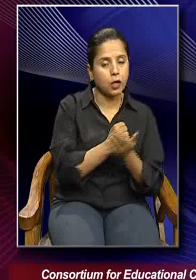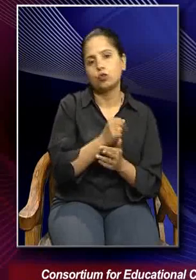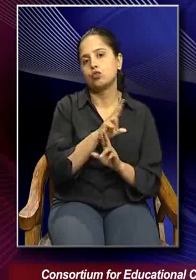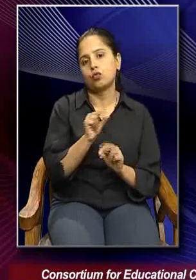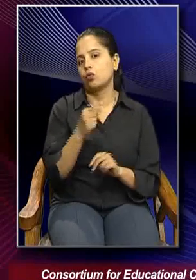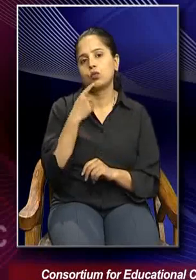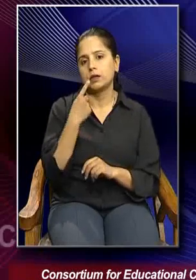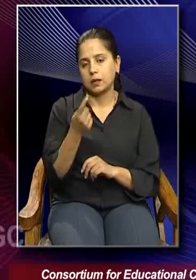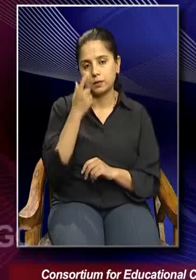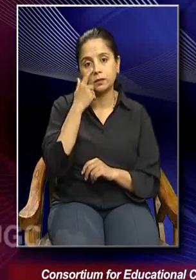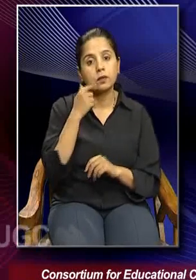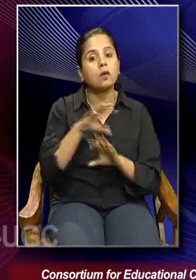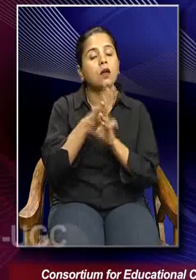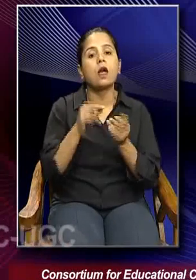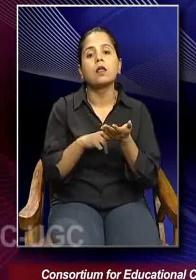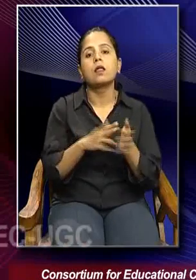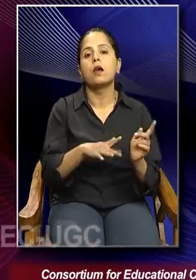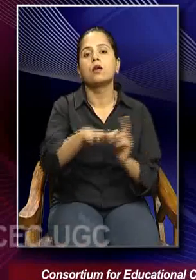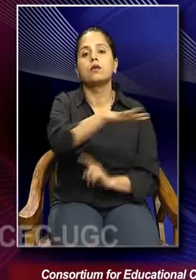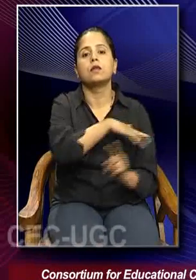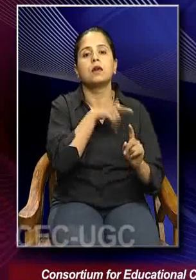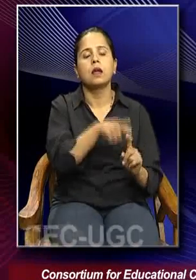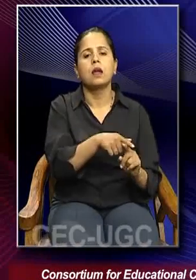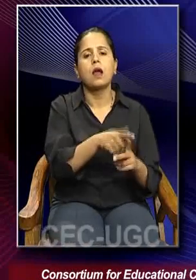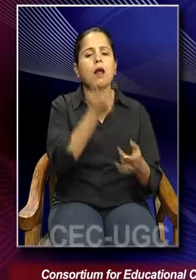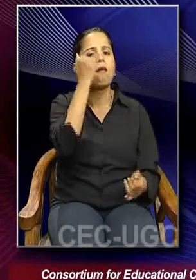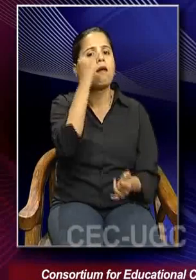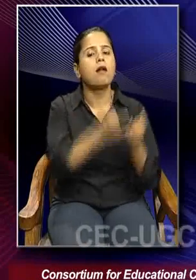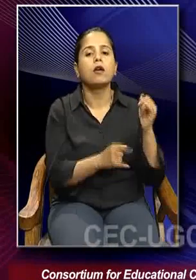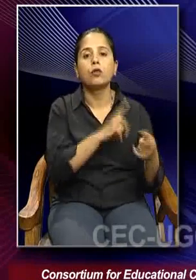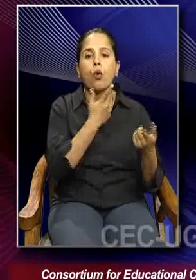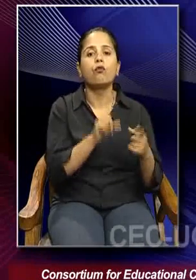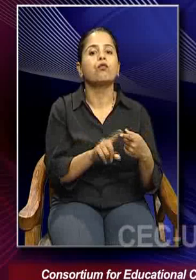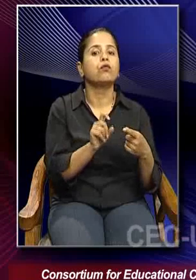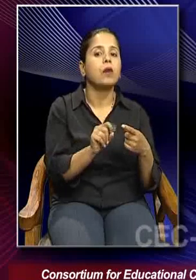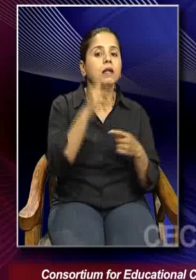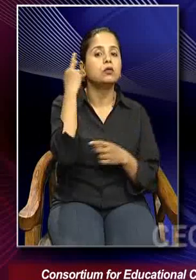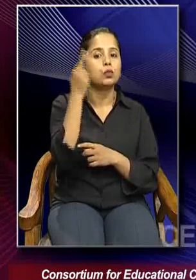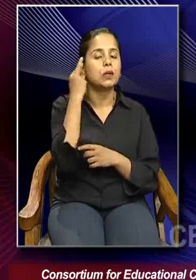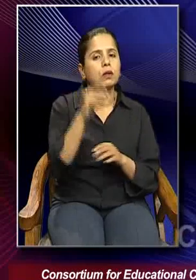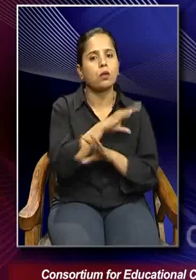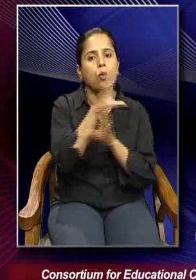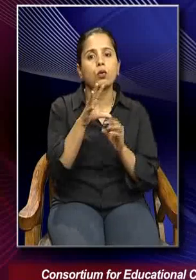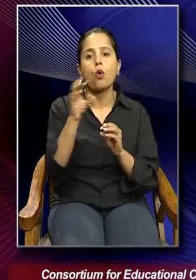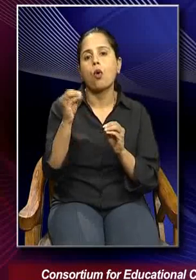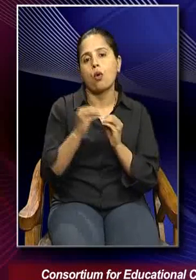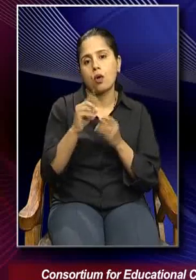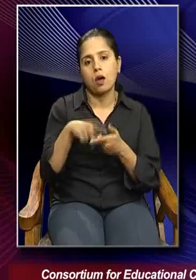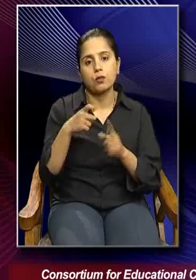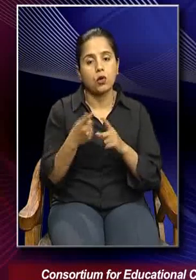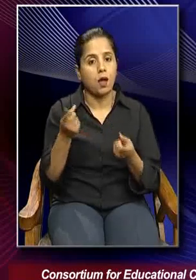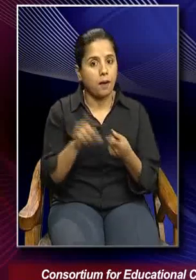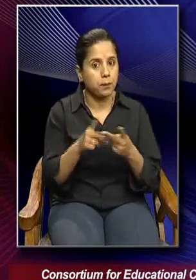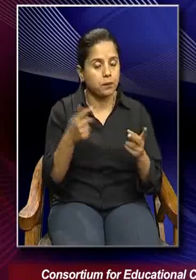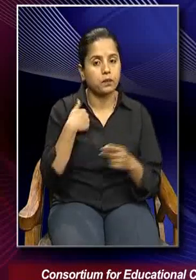So it holds that Prakriti is the ultimate or the first cause of all objects, including